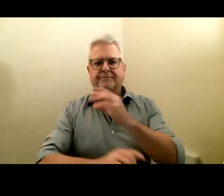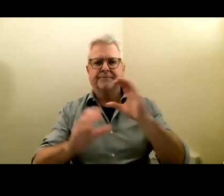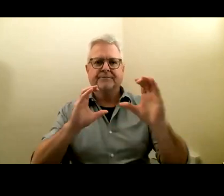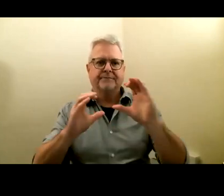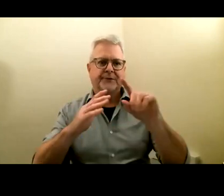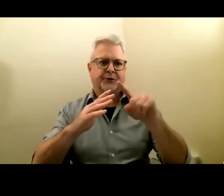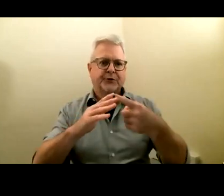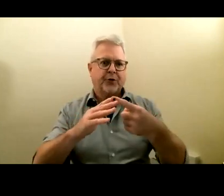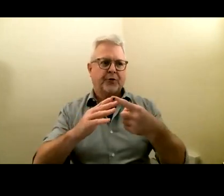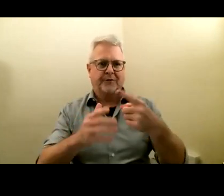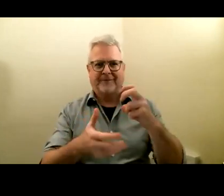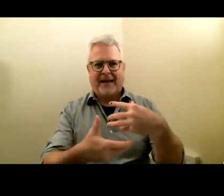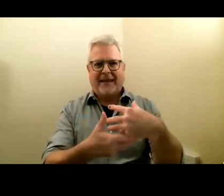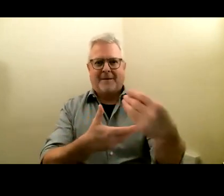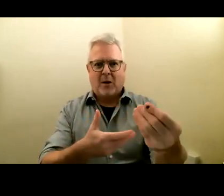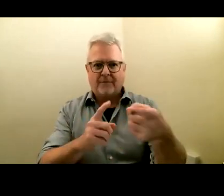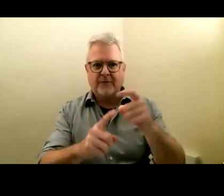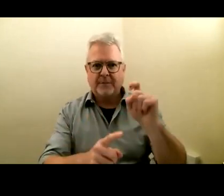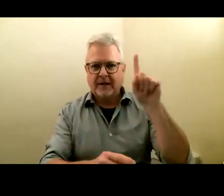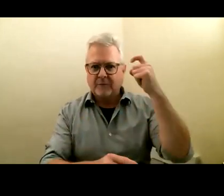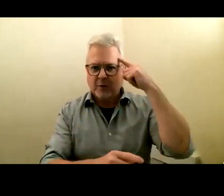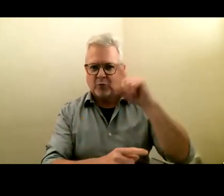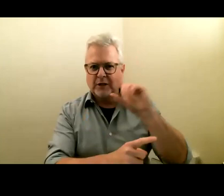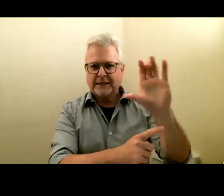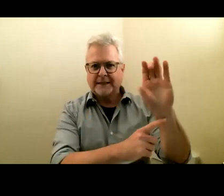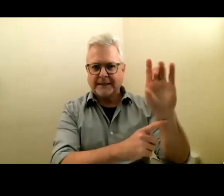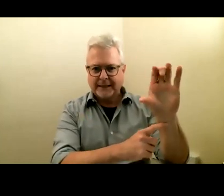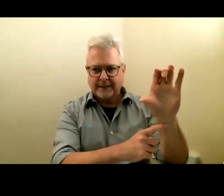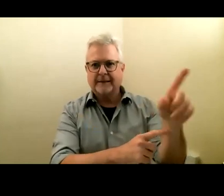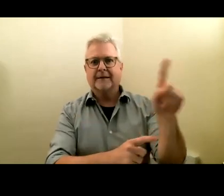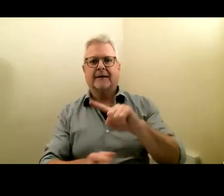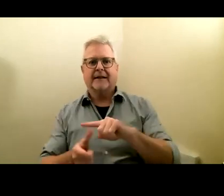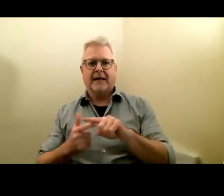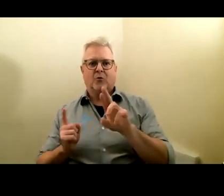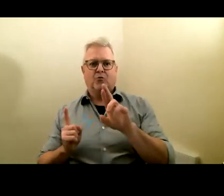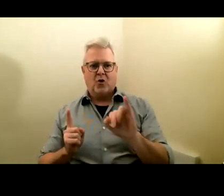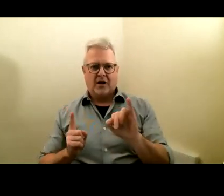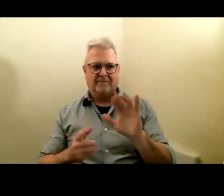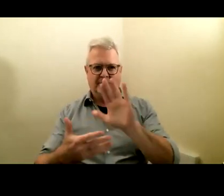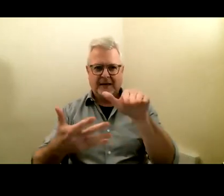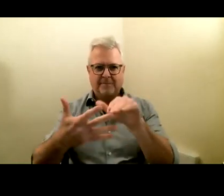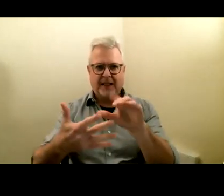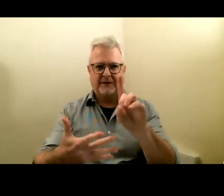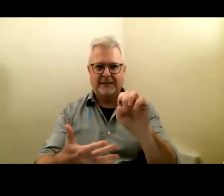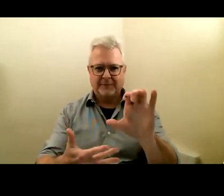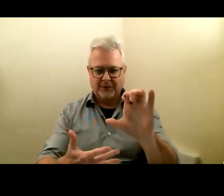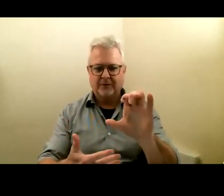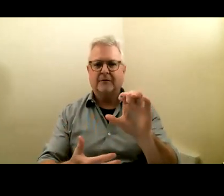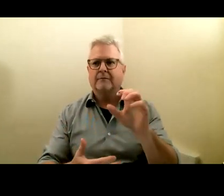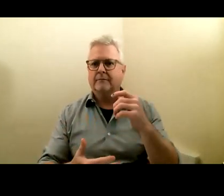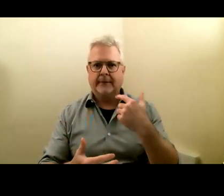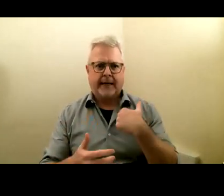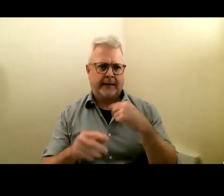is when all of the vaccines started, they're all coming out from the governor of the CDC and then sent